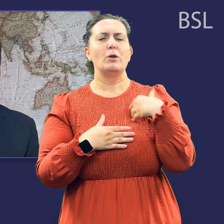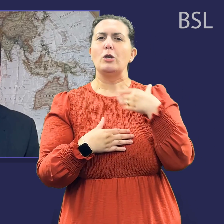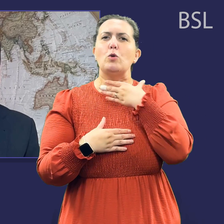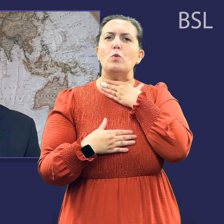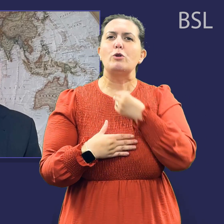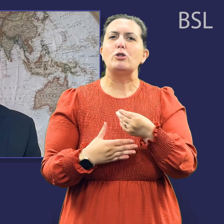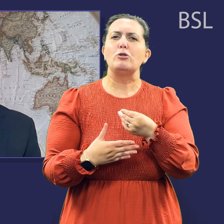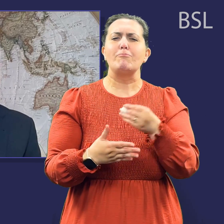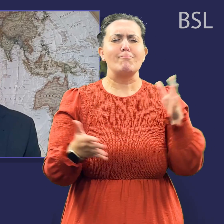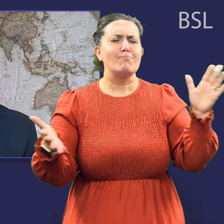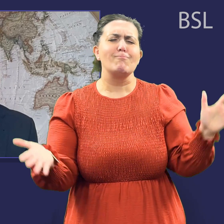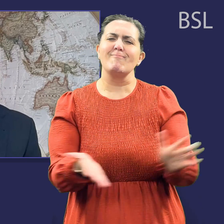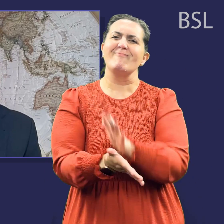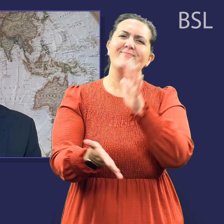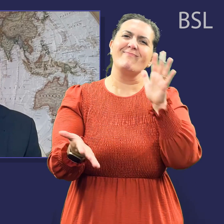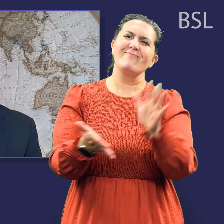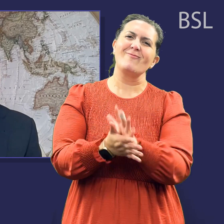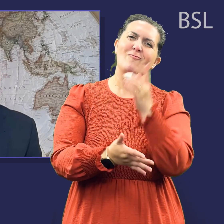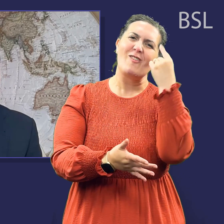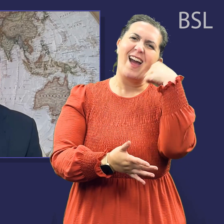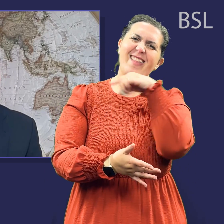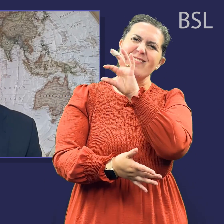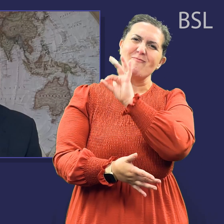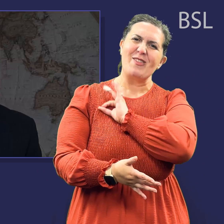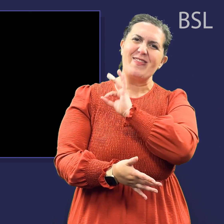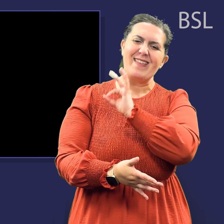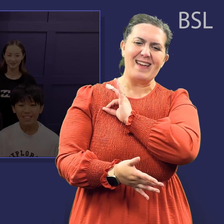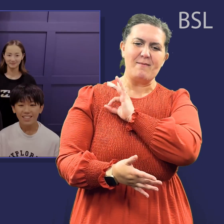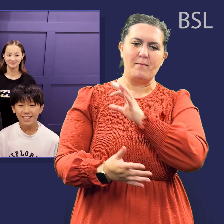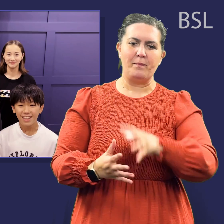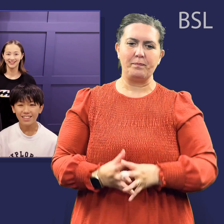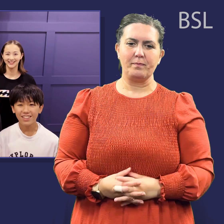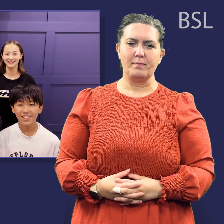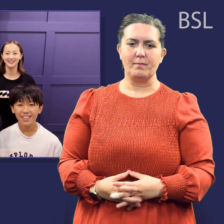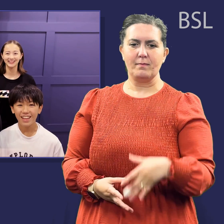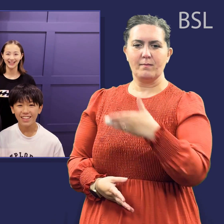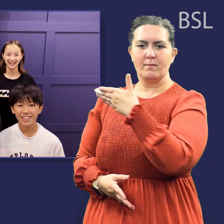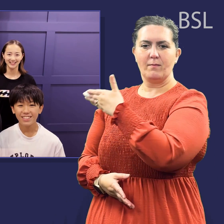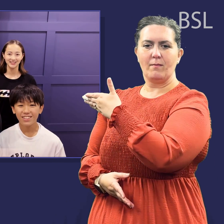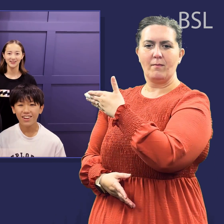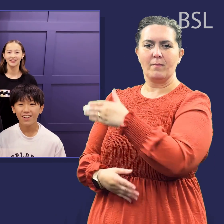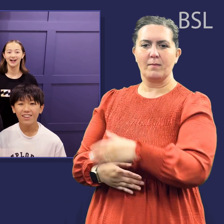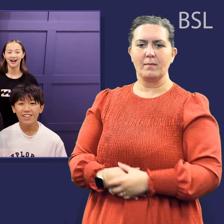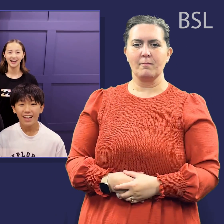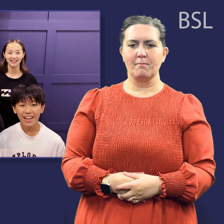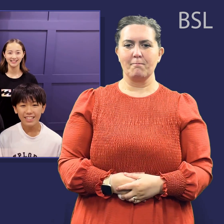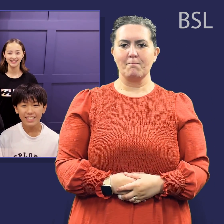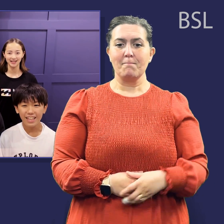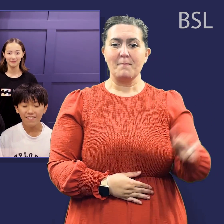wish you a very joyful 100th birthday. Nelson Daikancho,